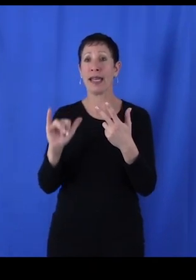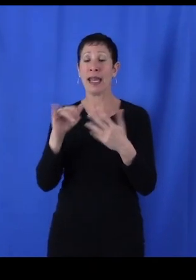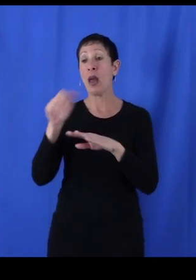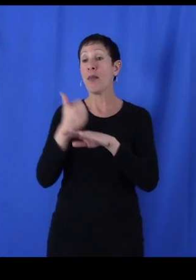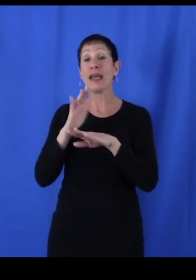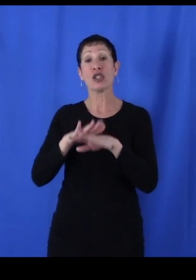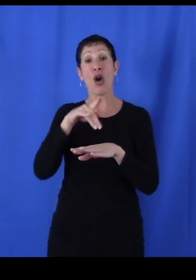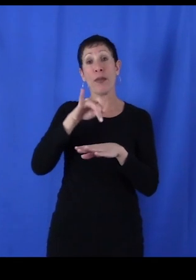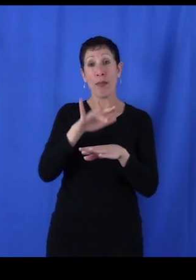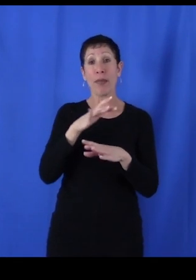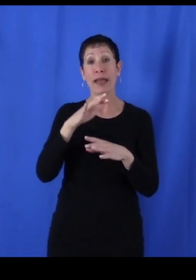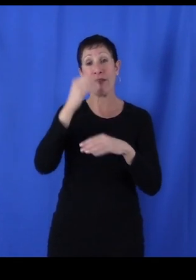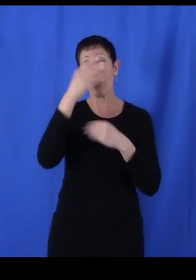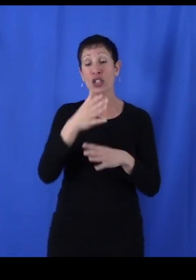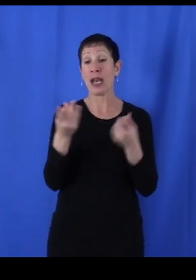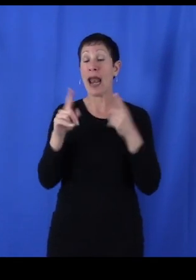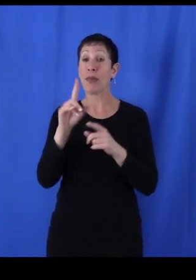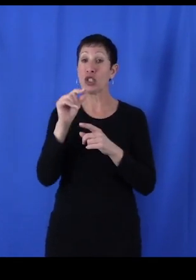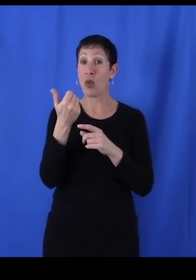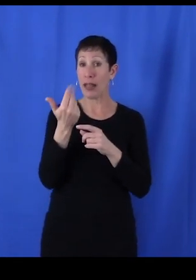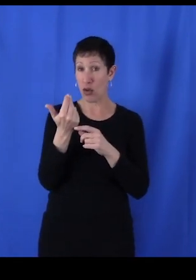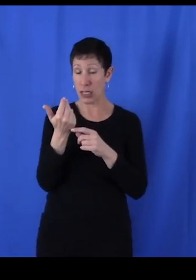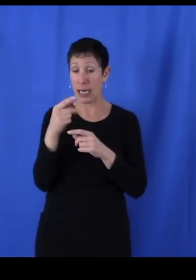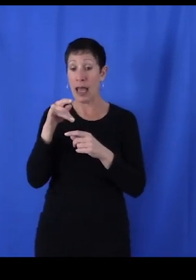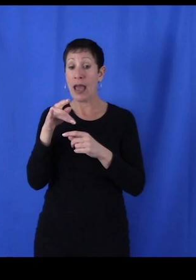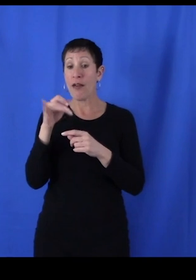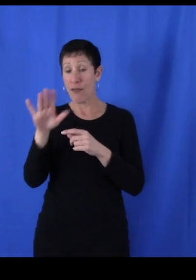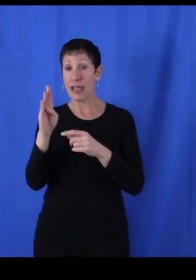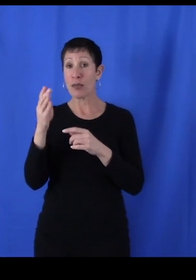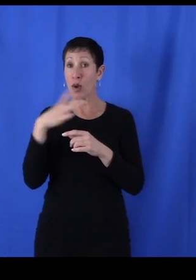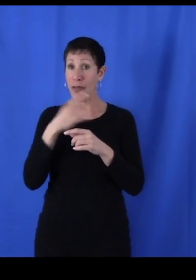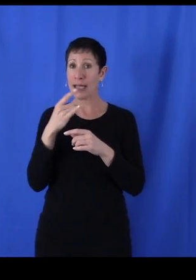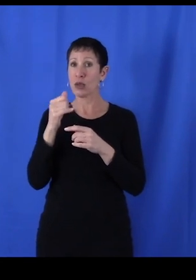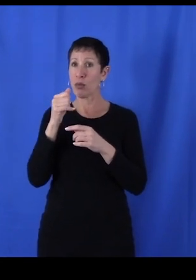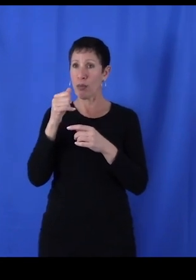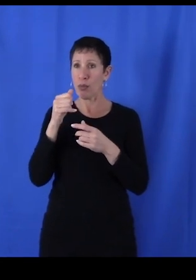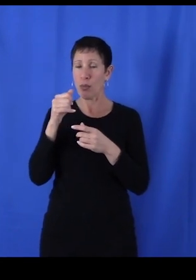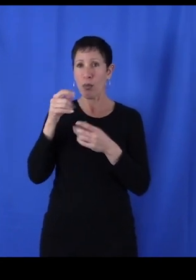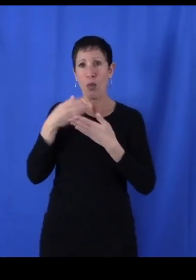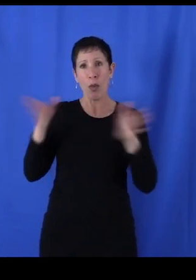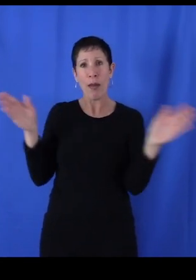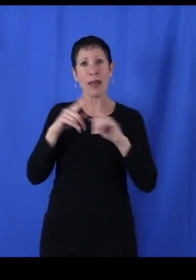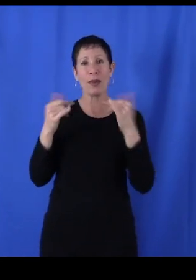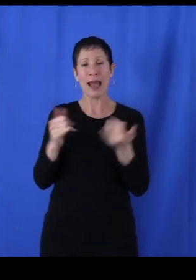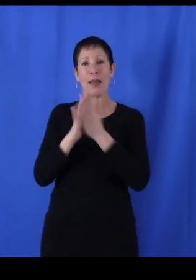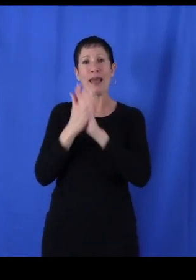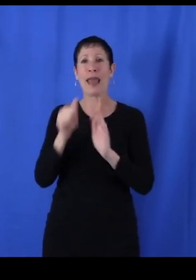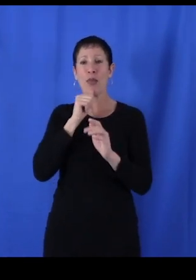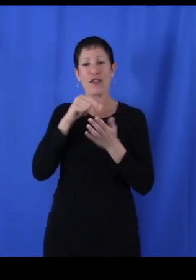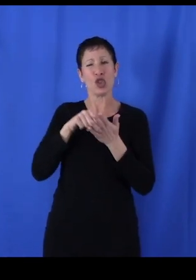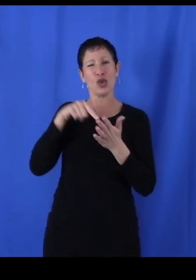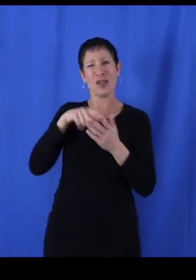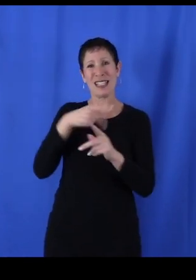publicly available information. And in 2013, Facebook likes were public. They became private in part due to studies like